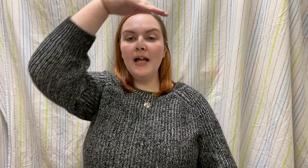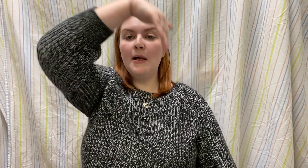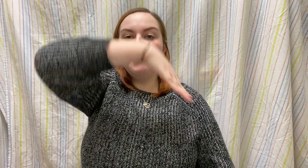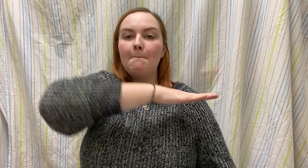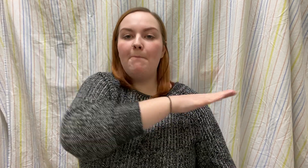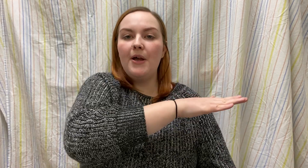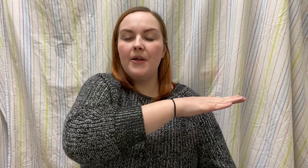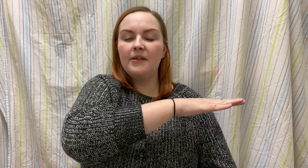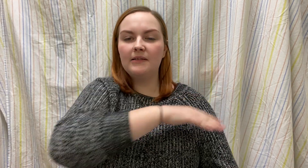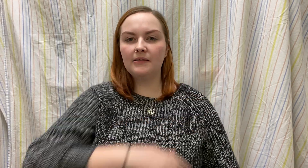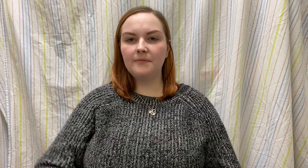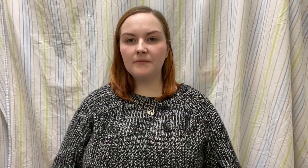Ah.